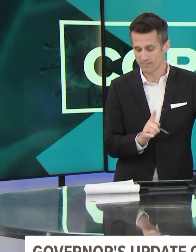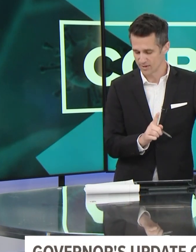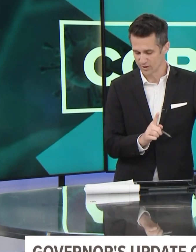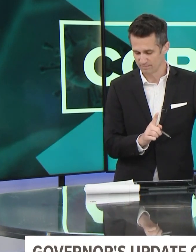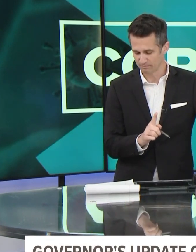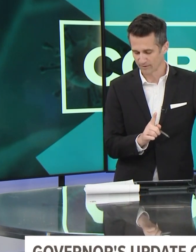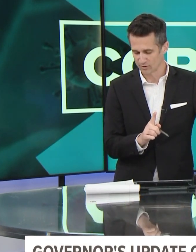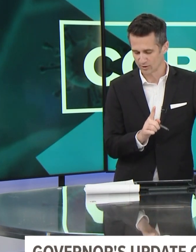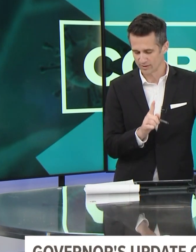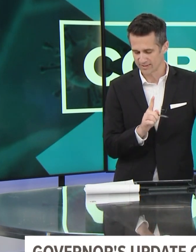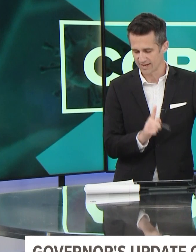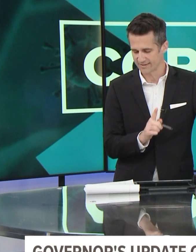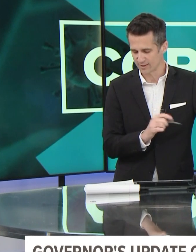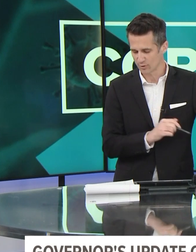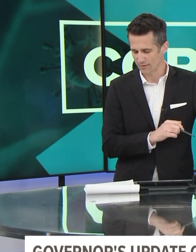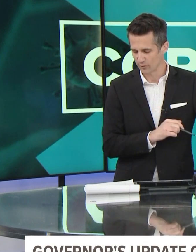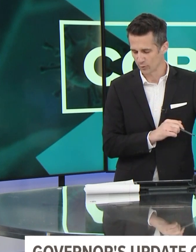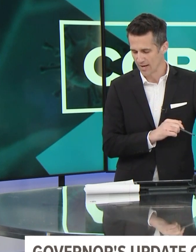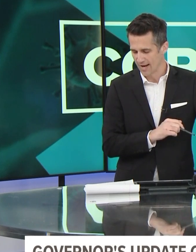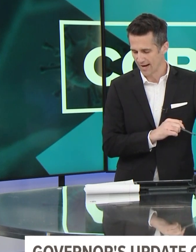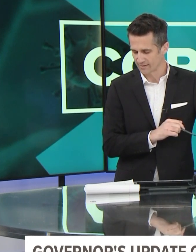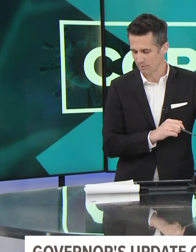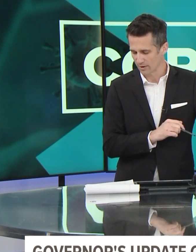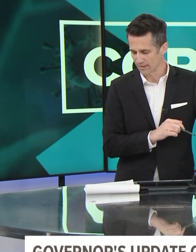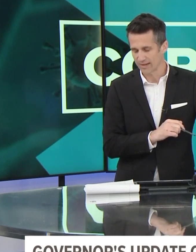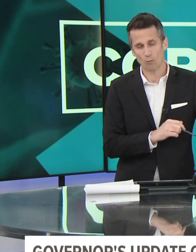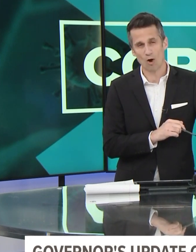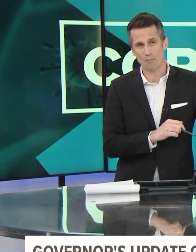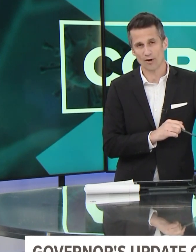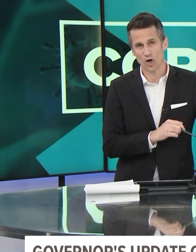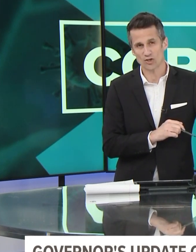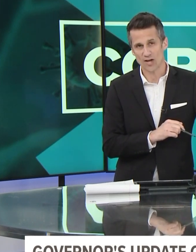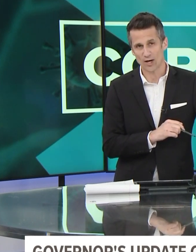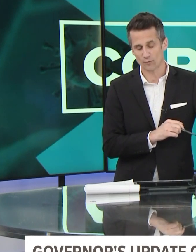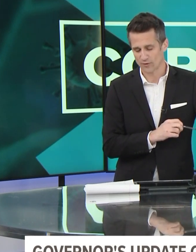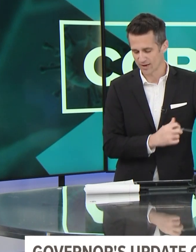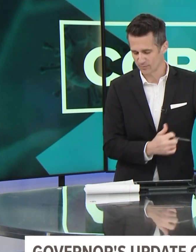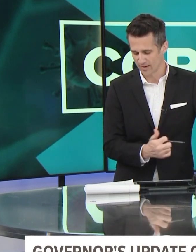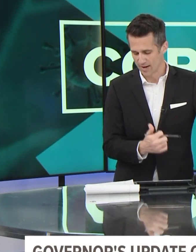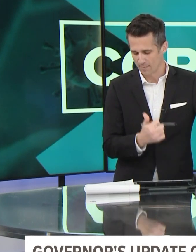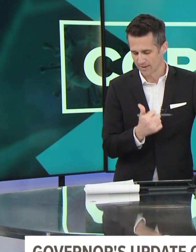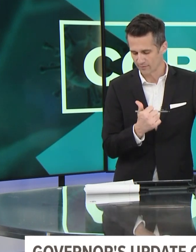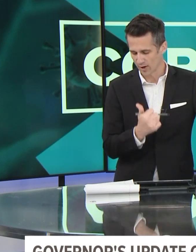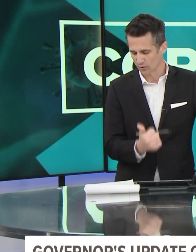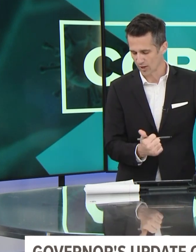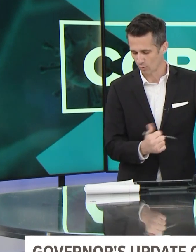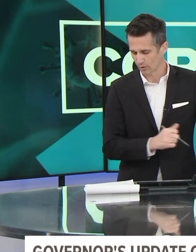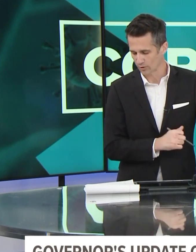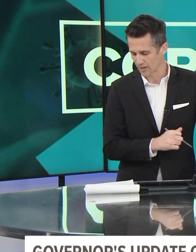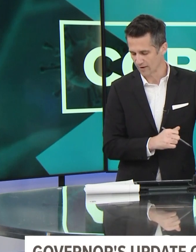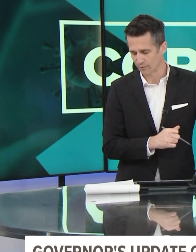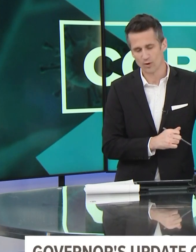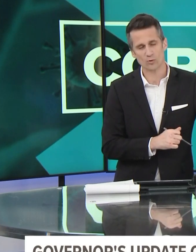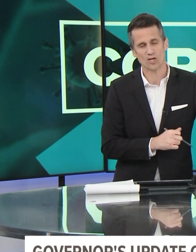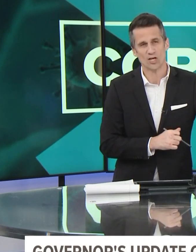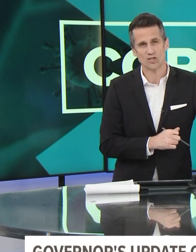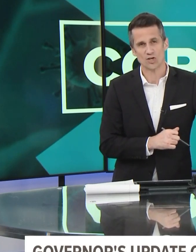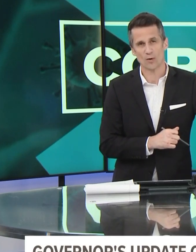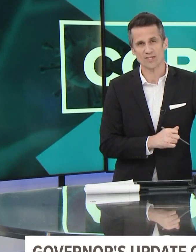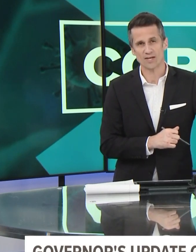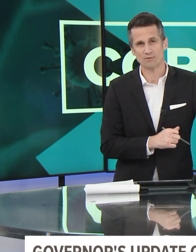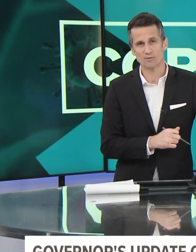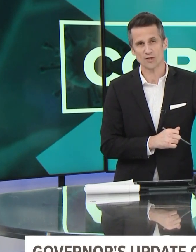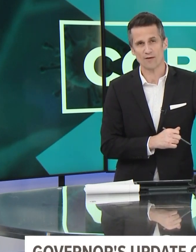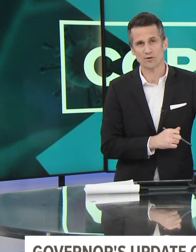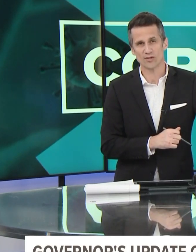do want to mention to the testing drive-through at the parking lot at Walmart on Shackleford. That is meant mainly for healthcare workers and for those